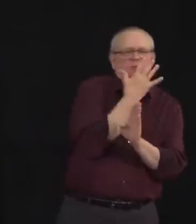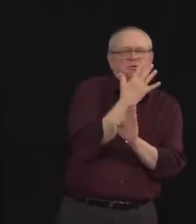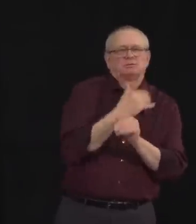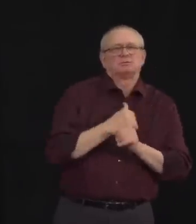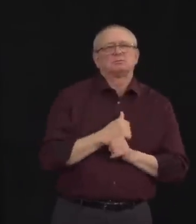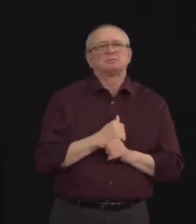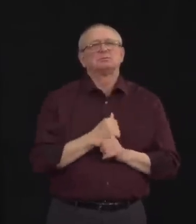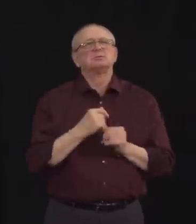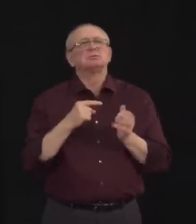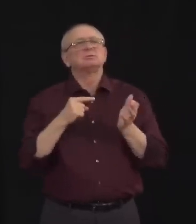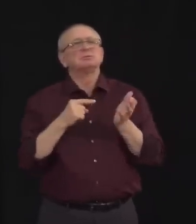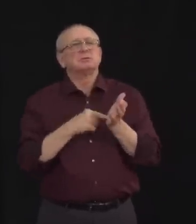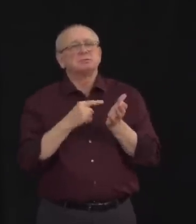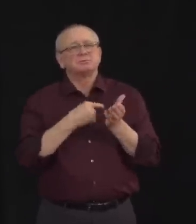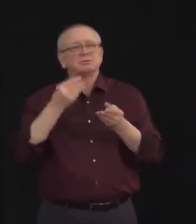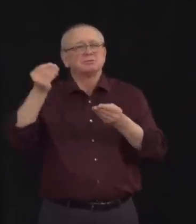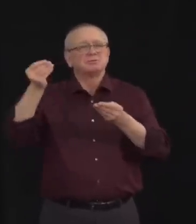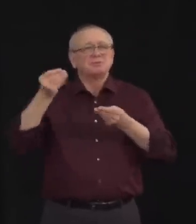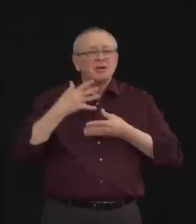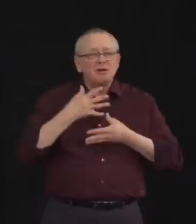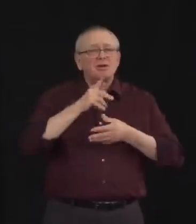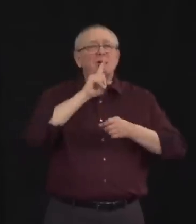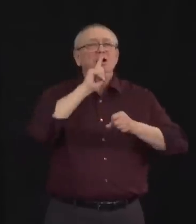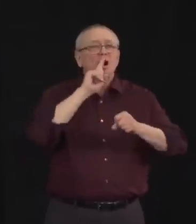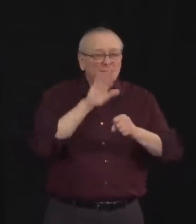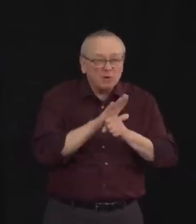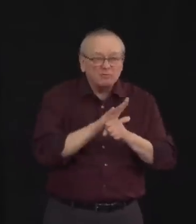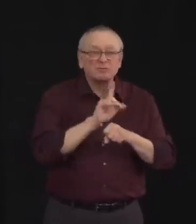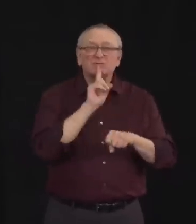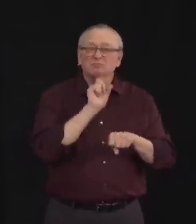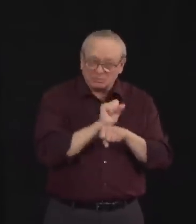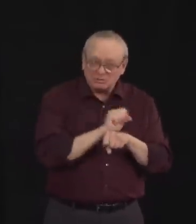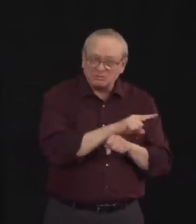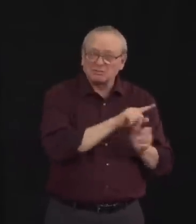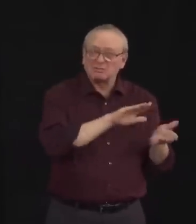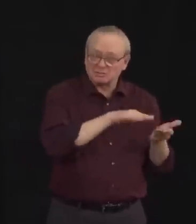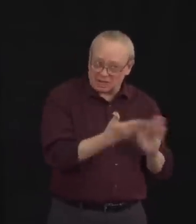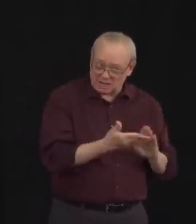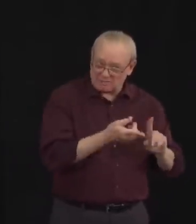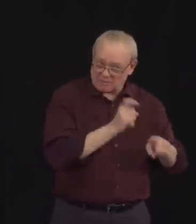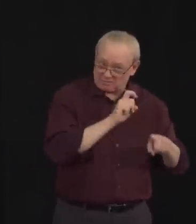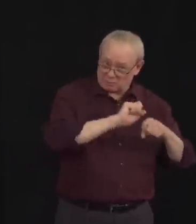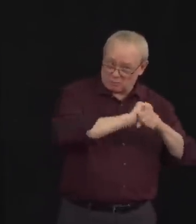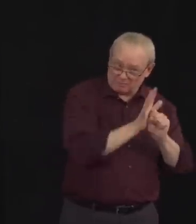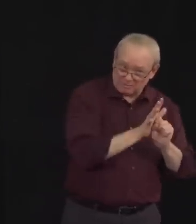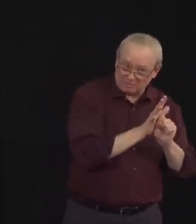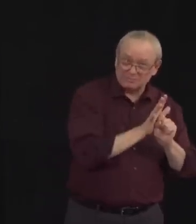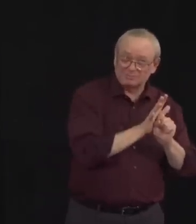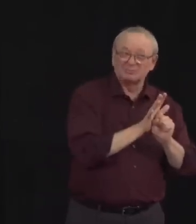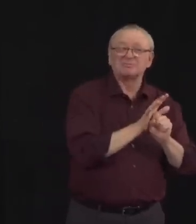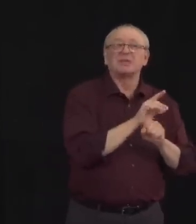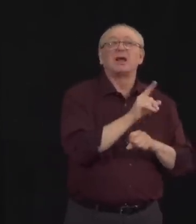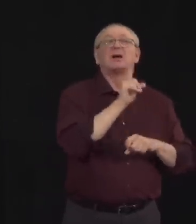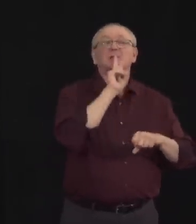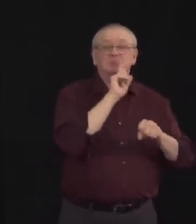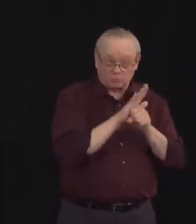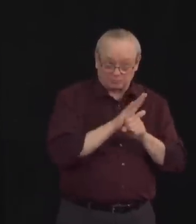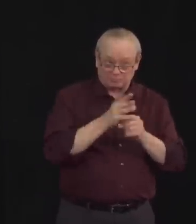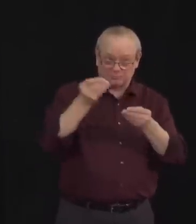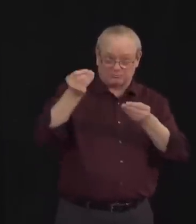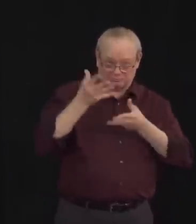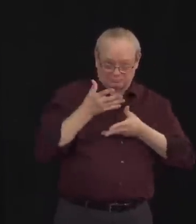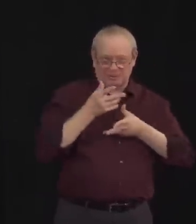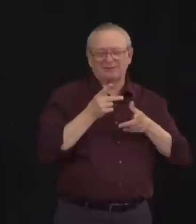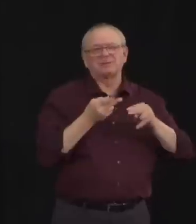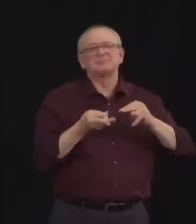to confirm a death was related to COVID-19. As the number of deaths in our province increases, so does the number